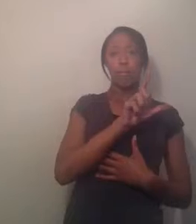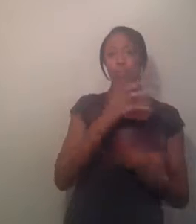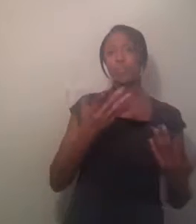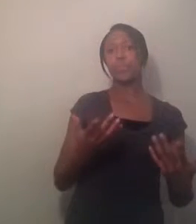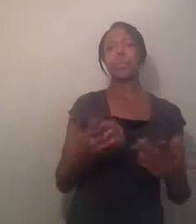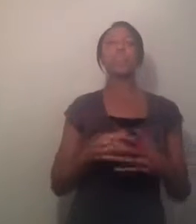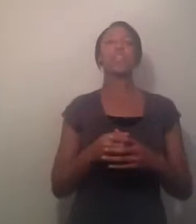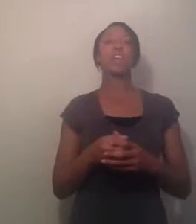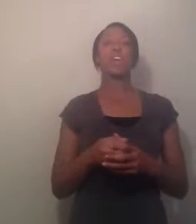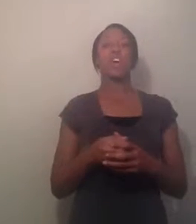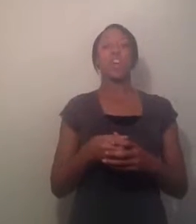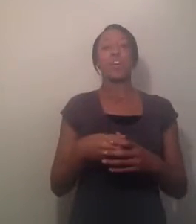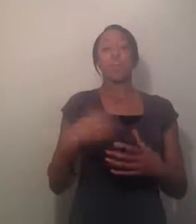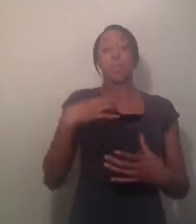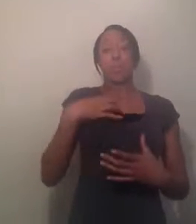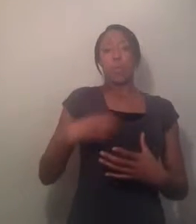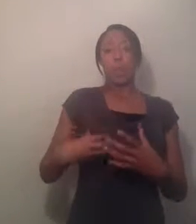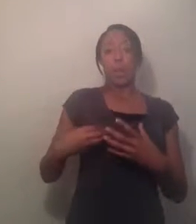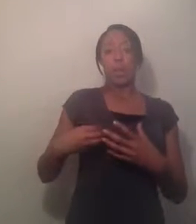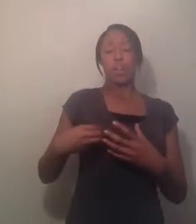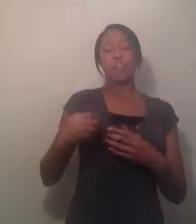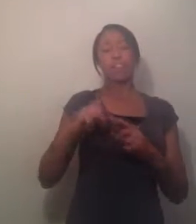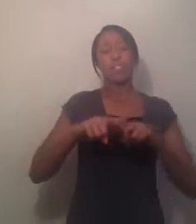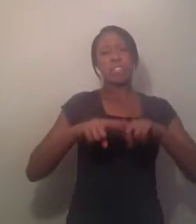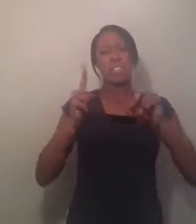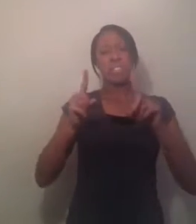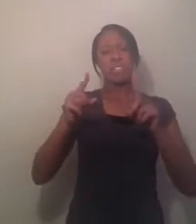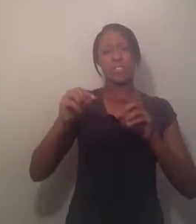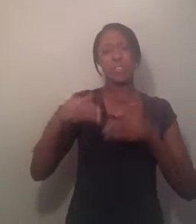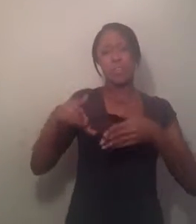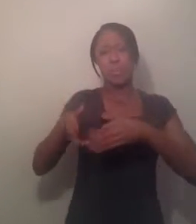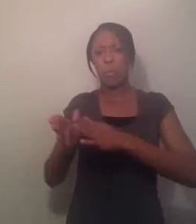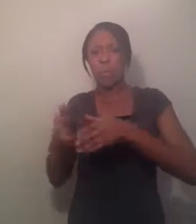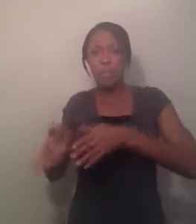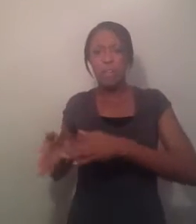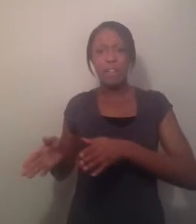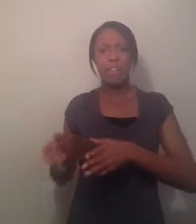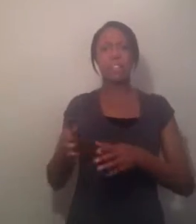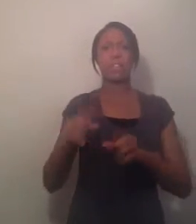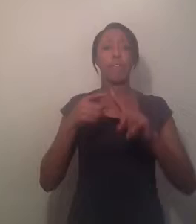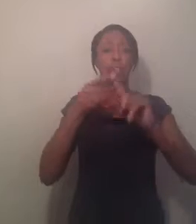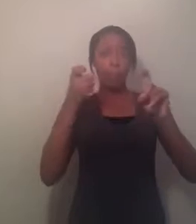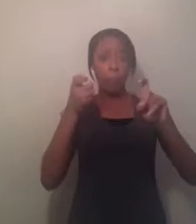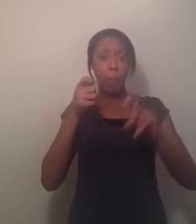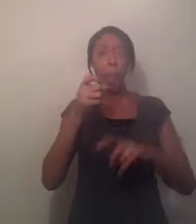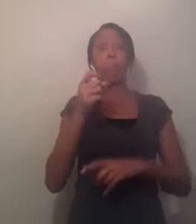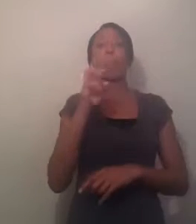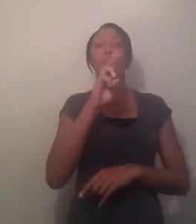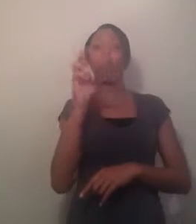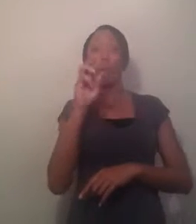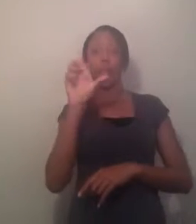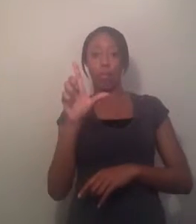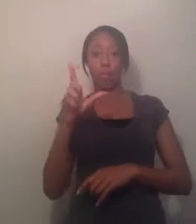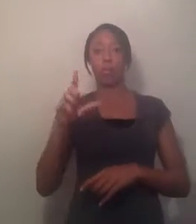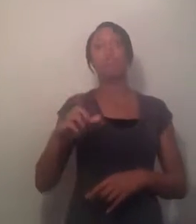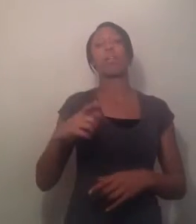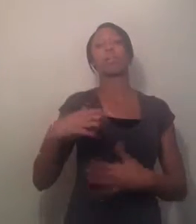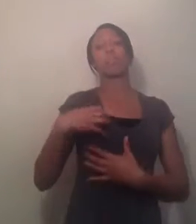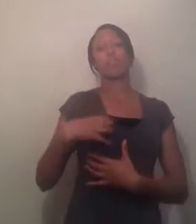and form many narrow passageways throughout the lungs. Each respiratory bronchiole subdivides into 5 or more alveolar